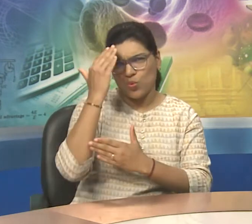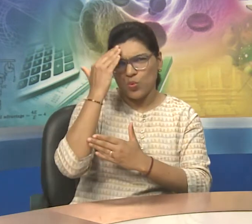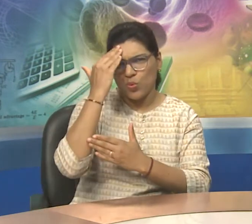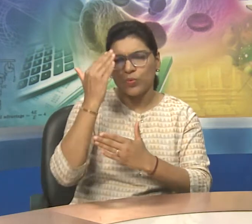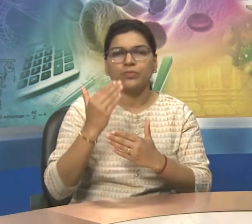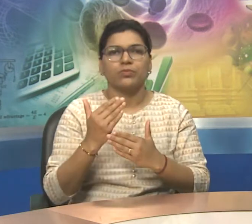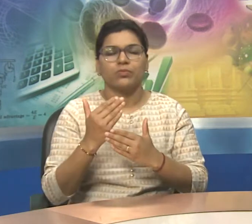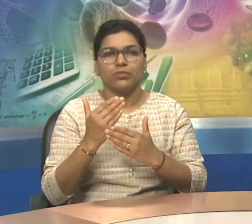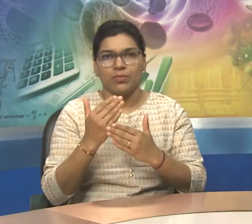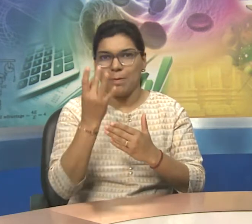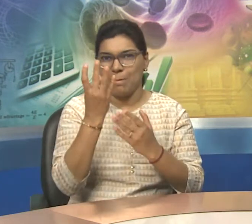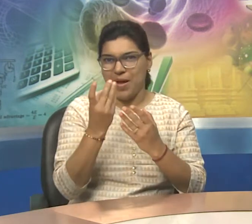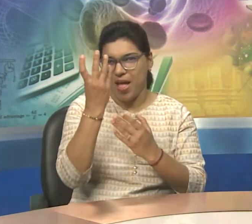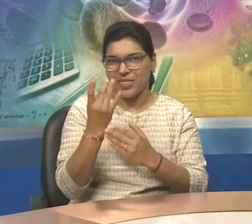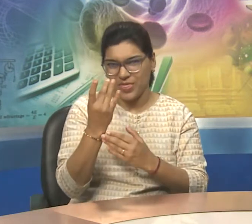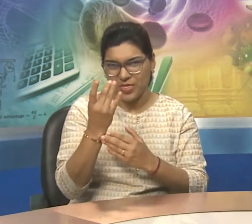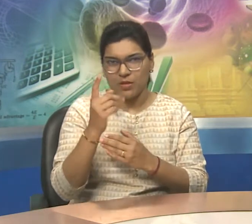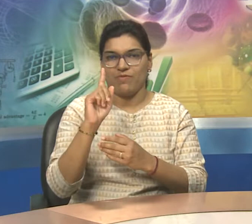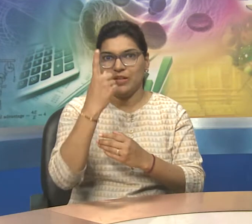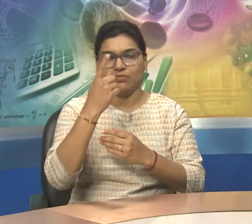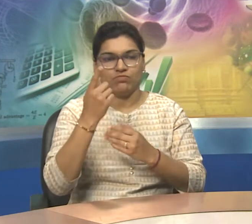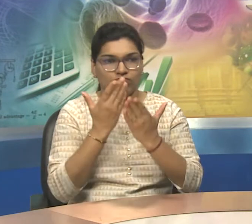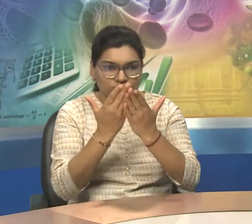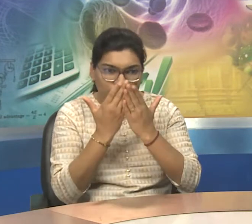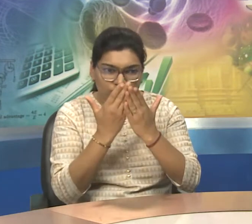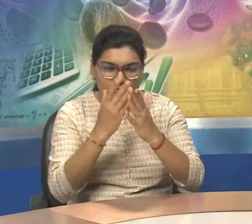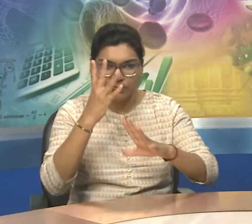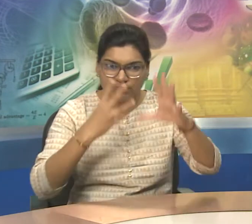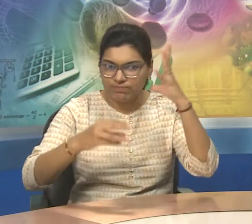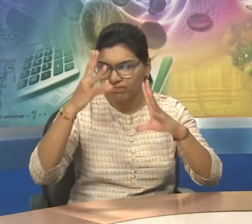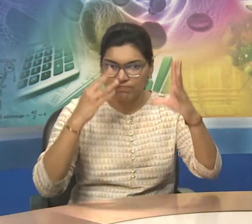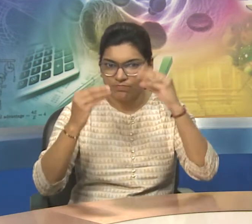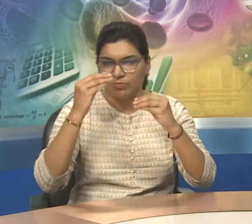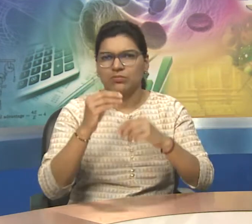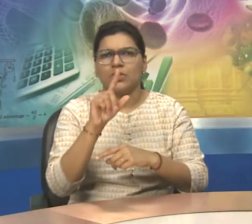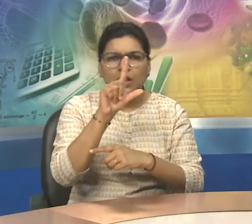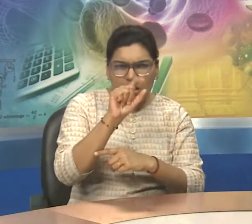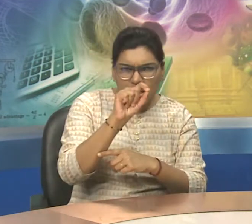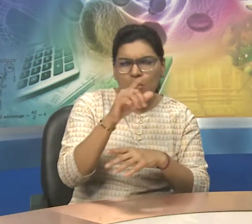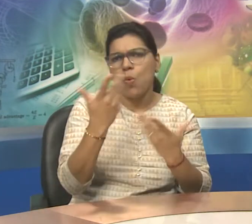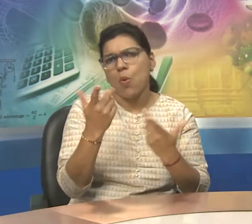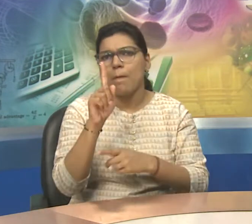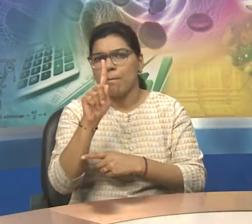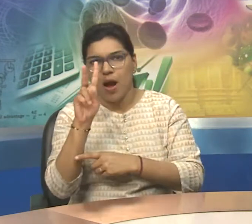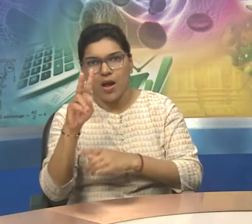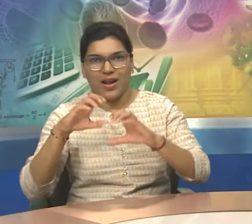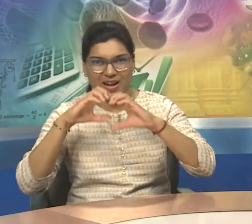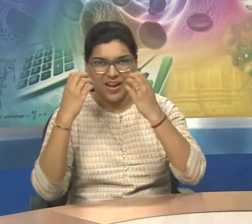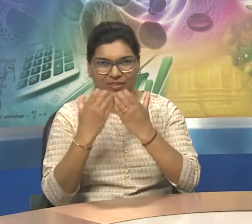give you all a brief background about political science. In